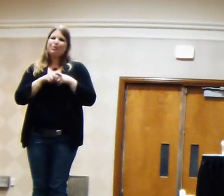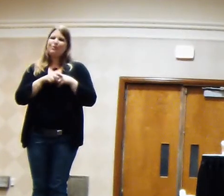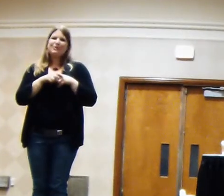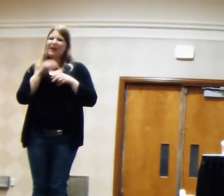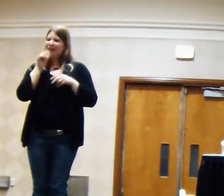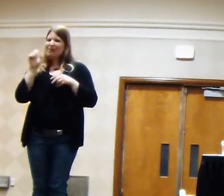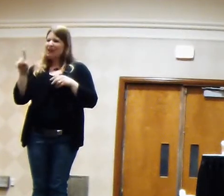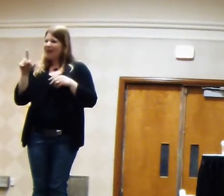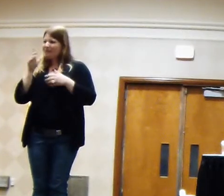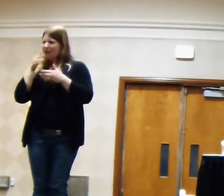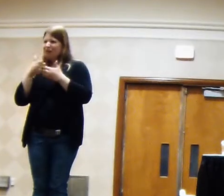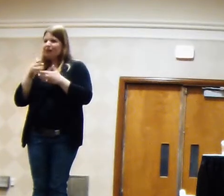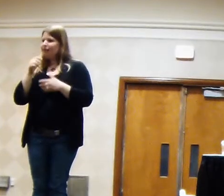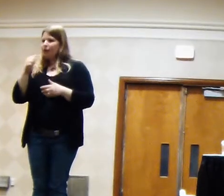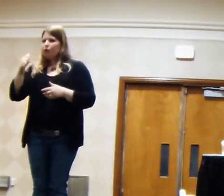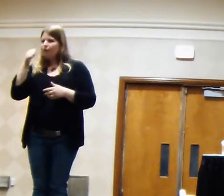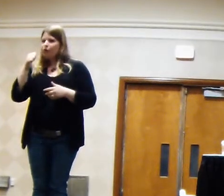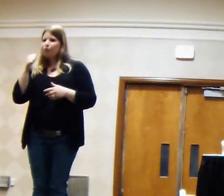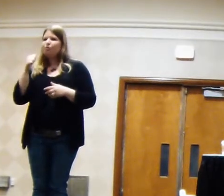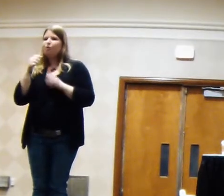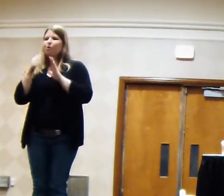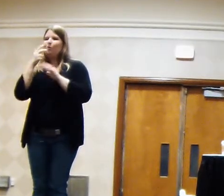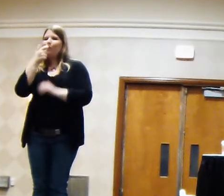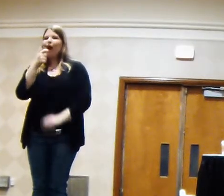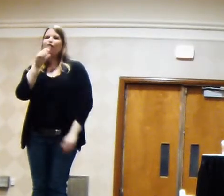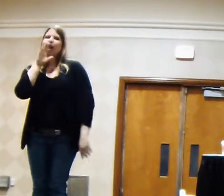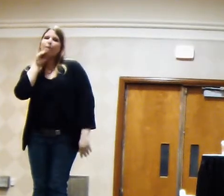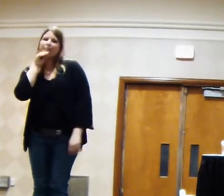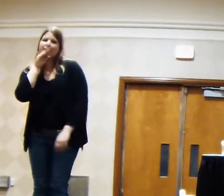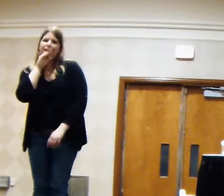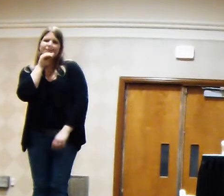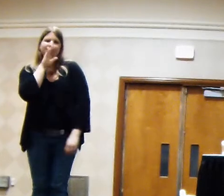won't watch Howard the Duck because when I start